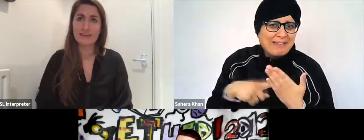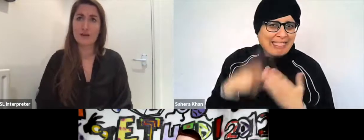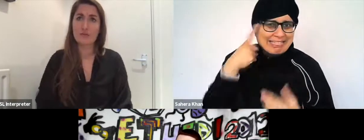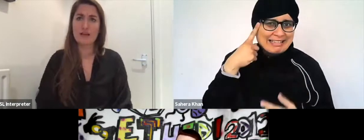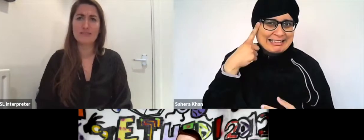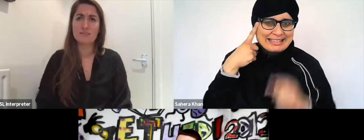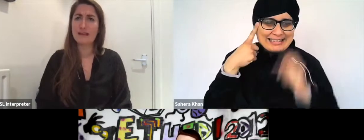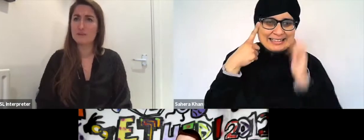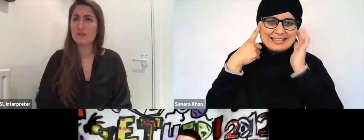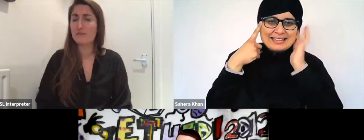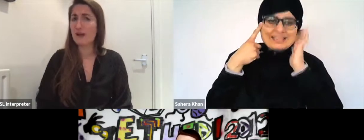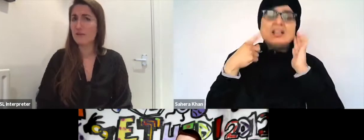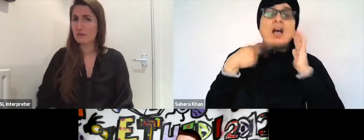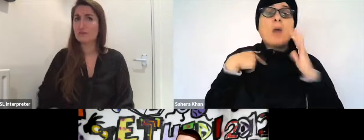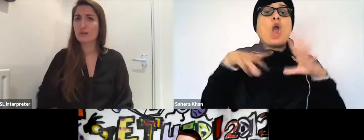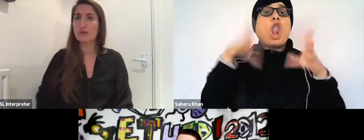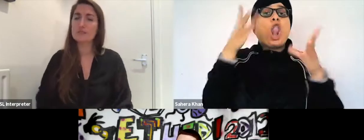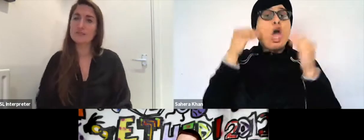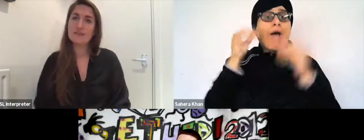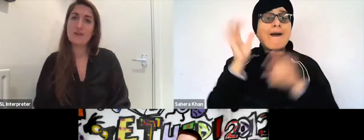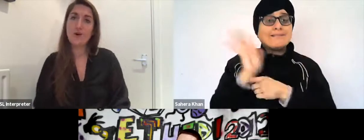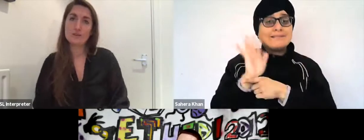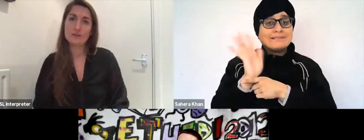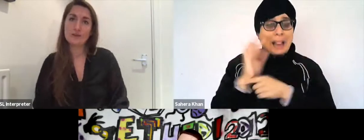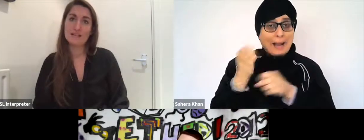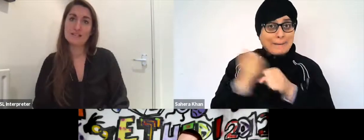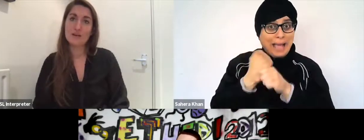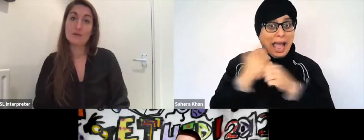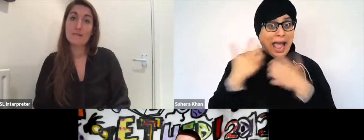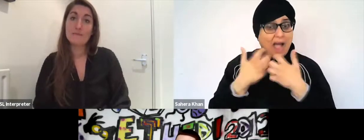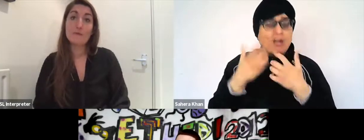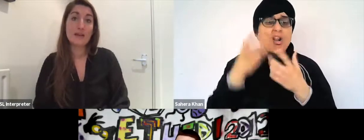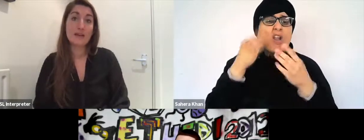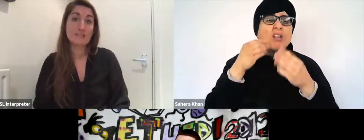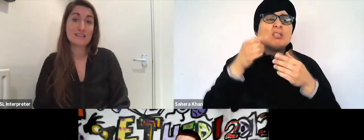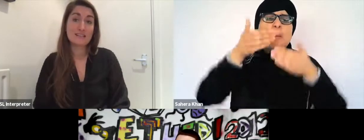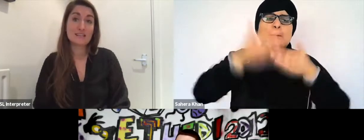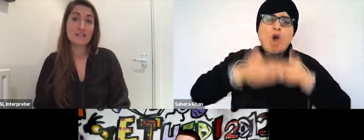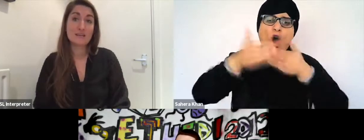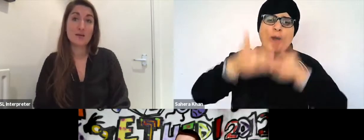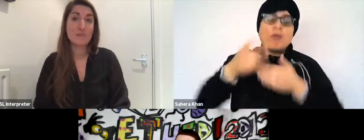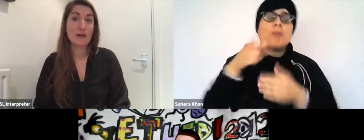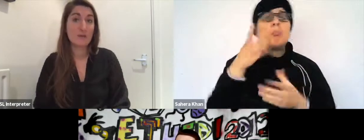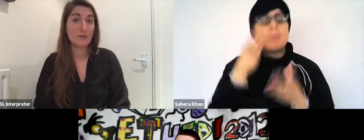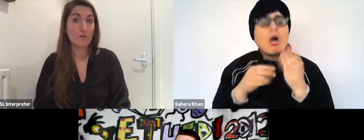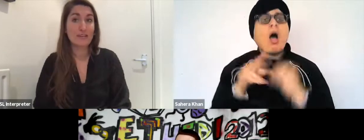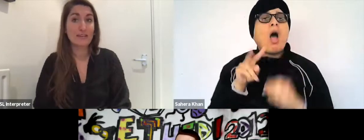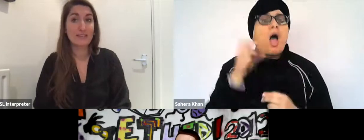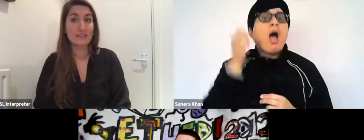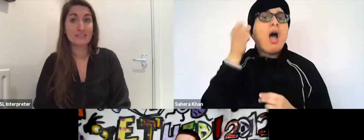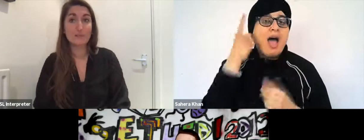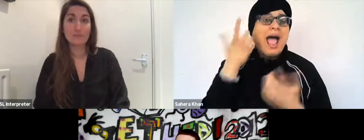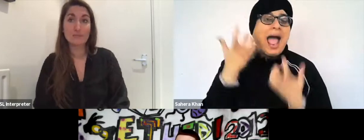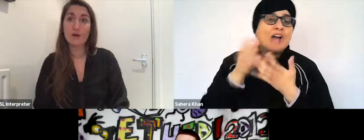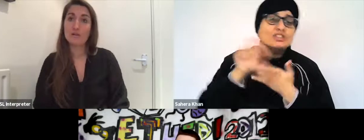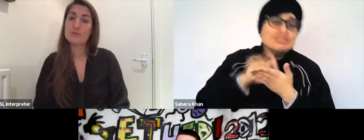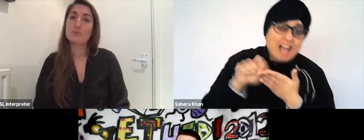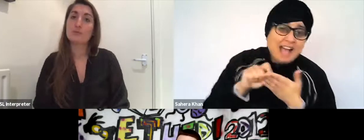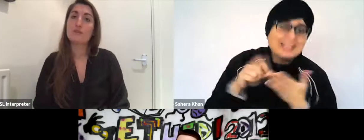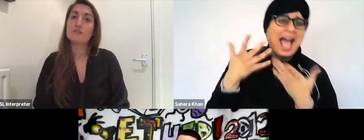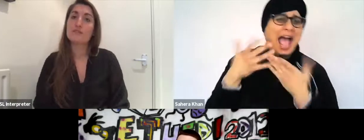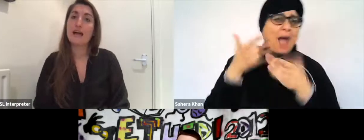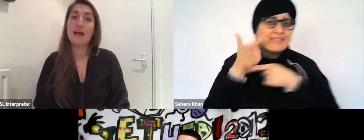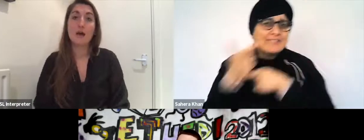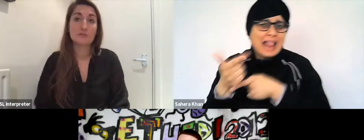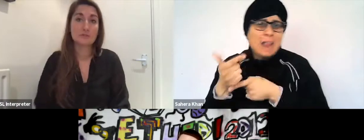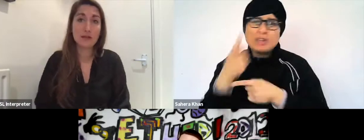think now, but I think back then it was about 500 when I was offered a place. So from then I was learning about filmmaking and different parts that were